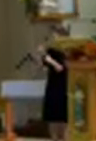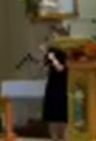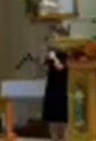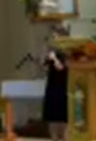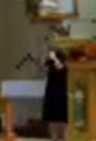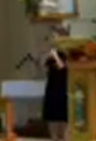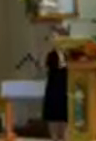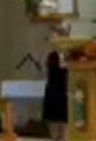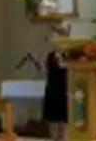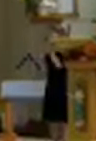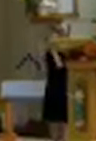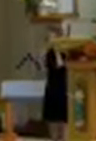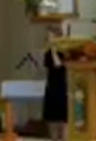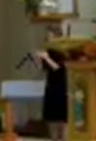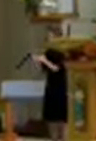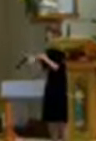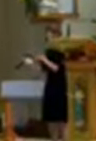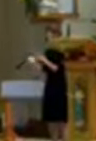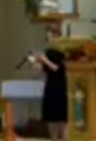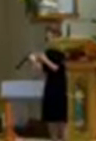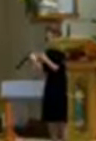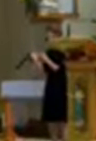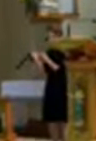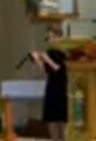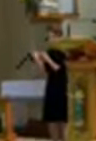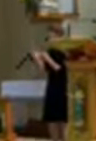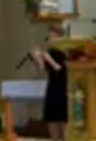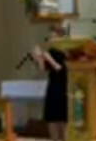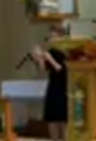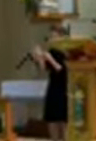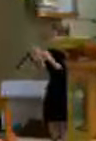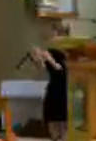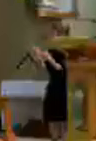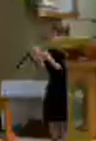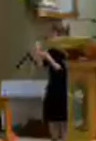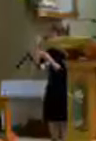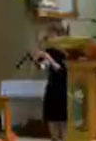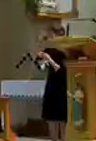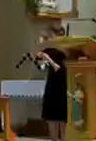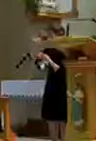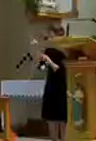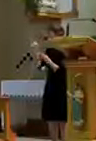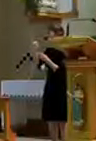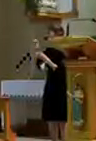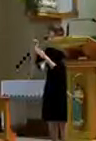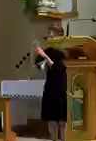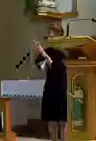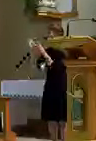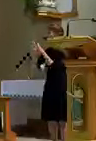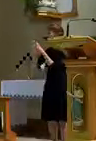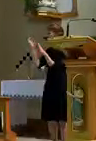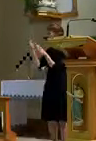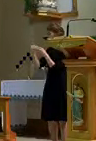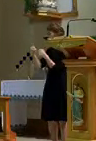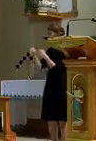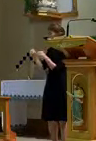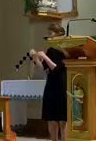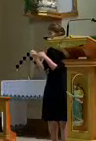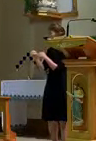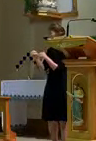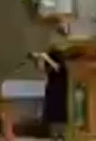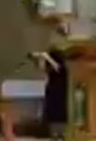Joseph's Closet. We need a big truck or trailer and maybe several of them to get the job done. He's also in need of